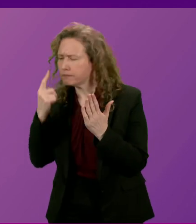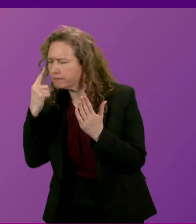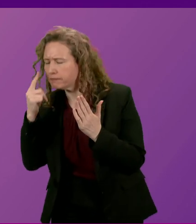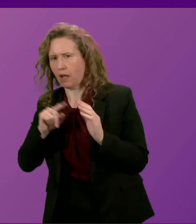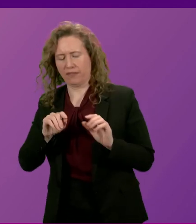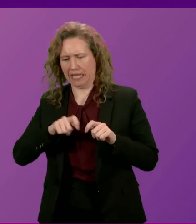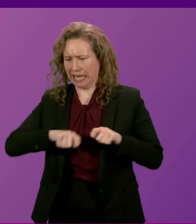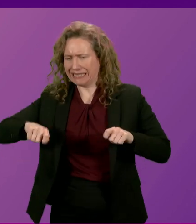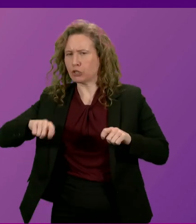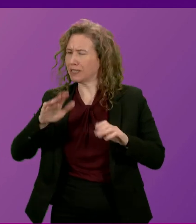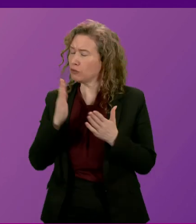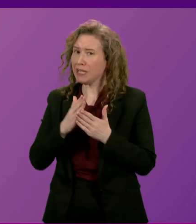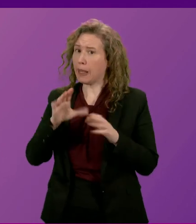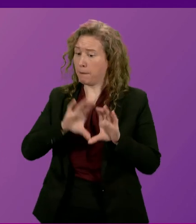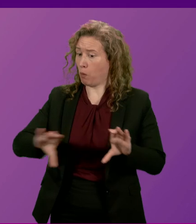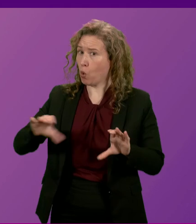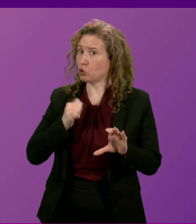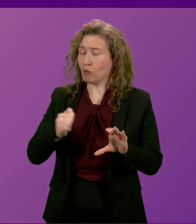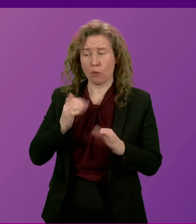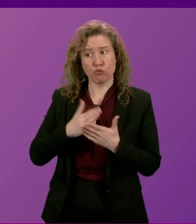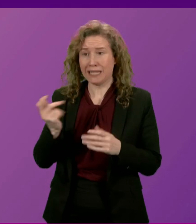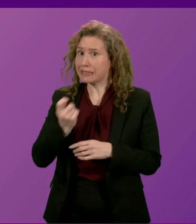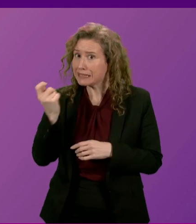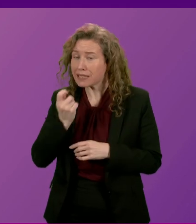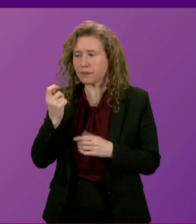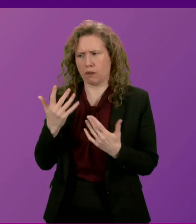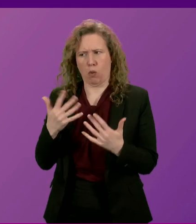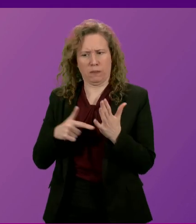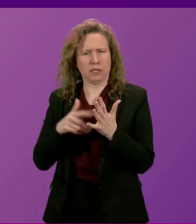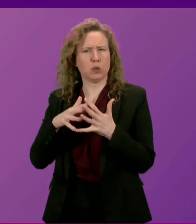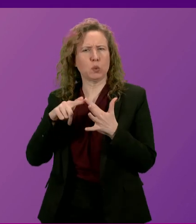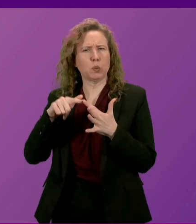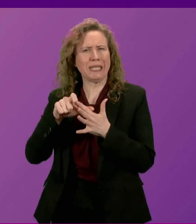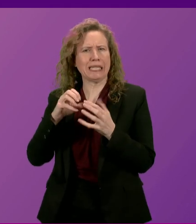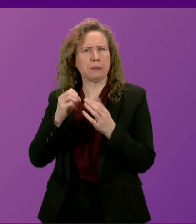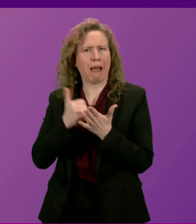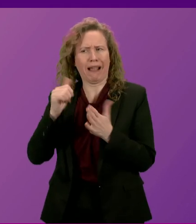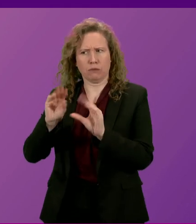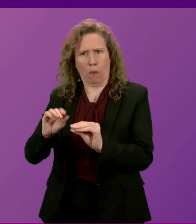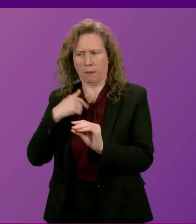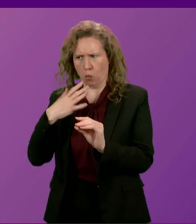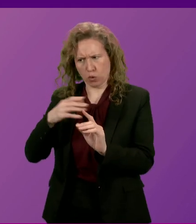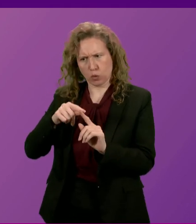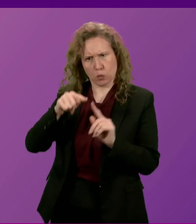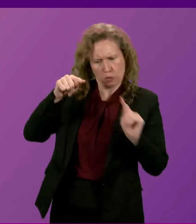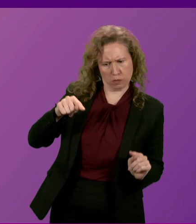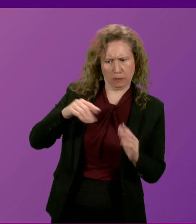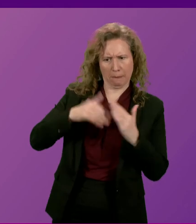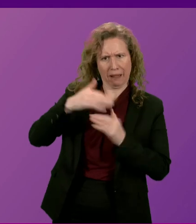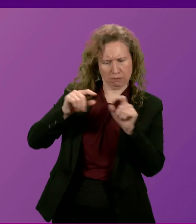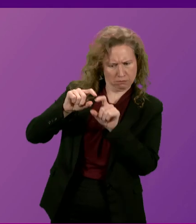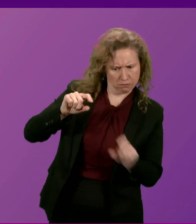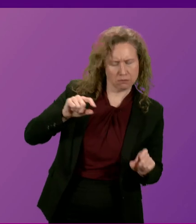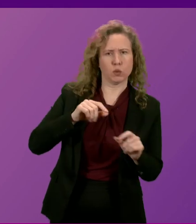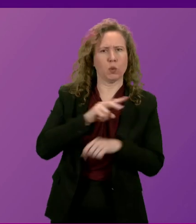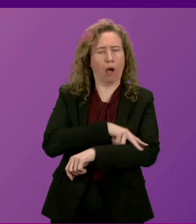very, very successful Borders Railway beyond Tweedbank to Carlisle, using the 50% funding commitment already received from the Scottish Government in June